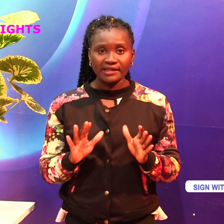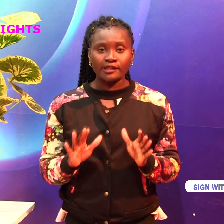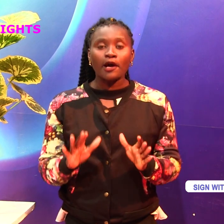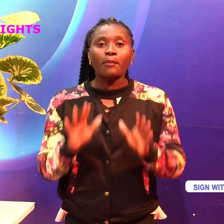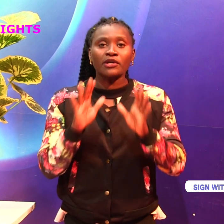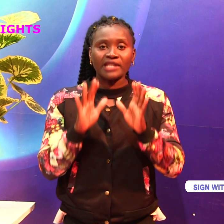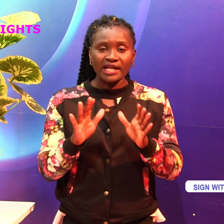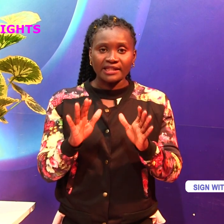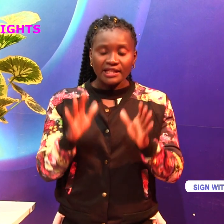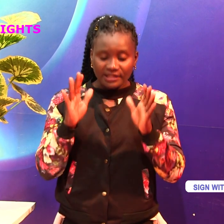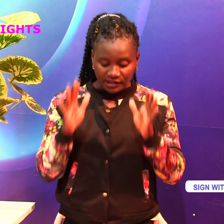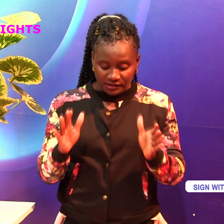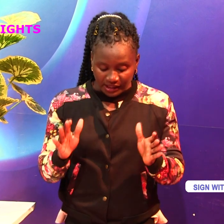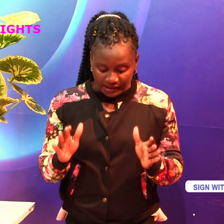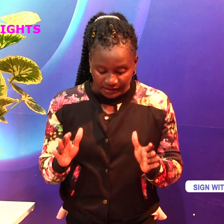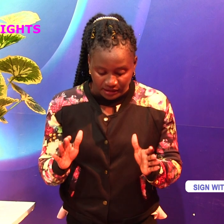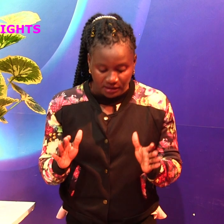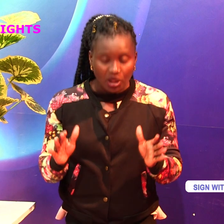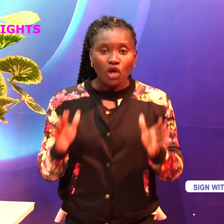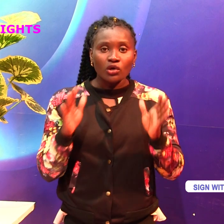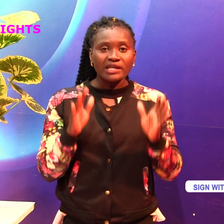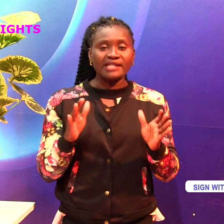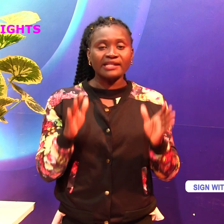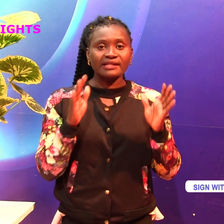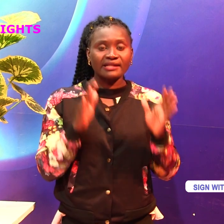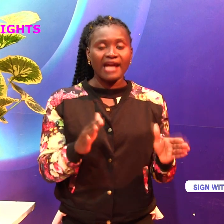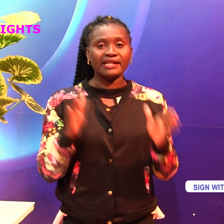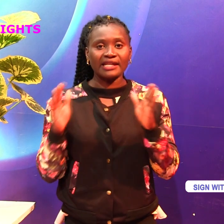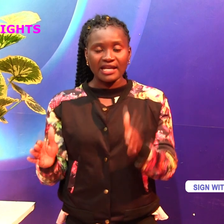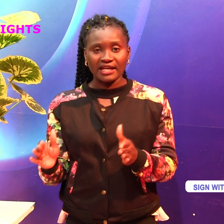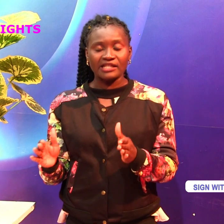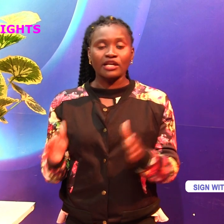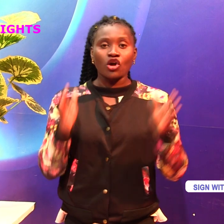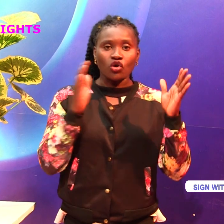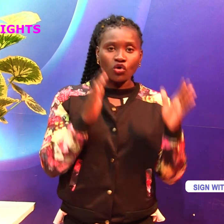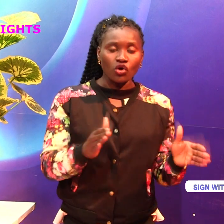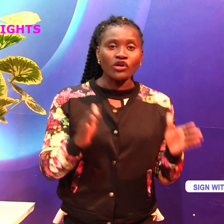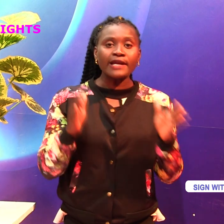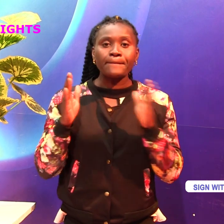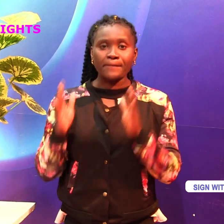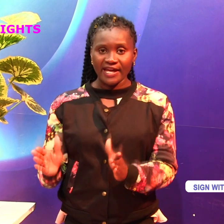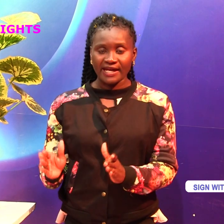parents protect children. That is signed English. Good